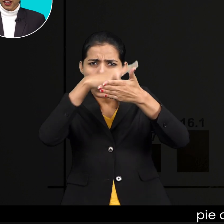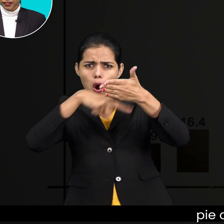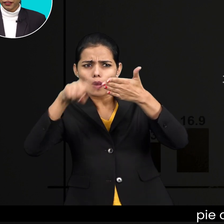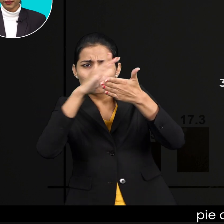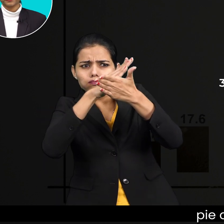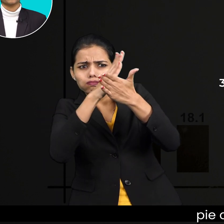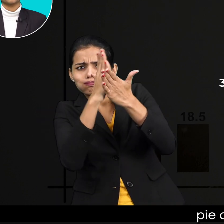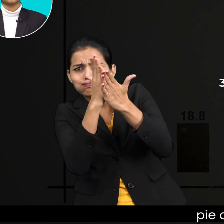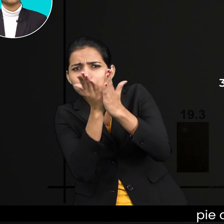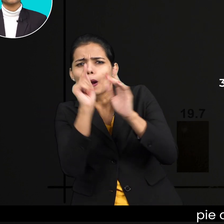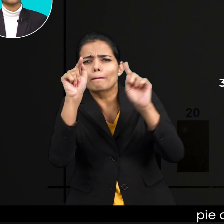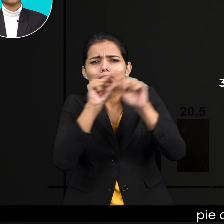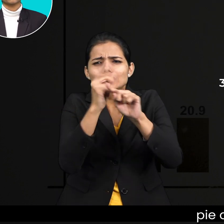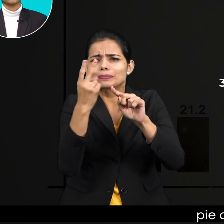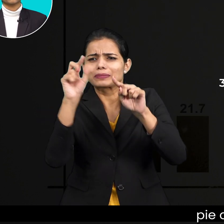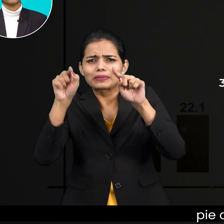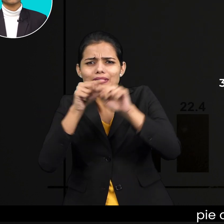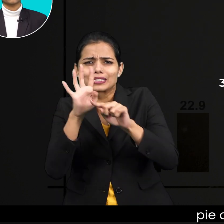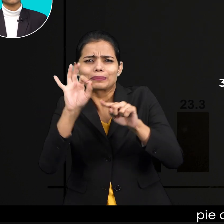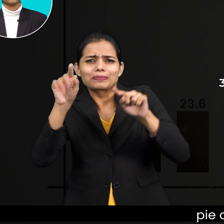Pie chart.